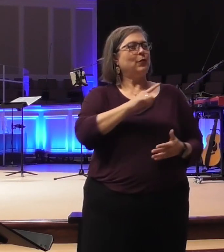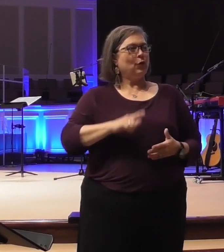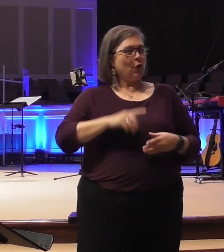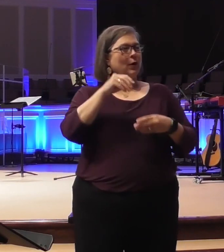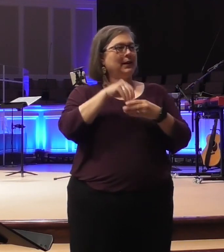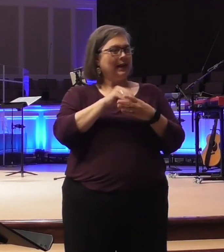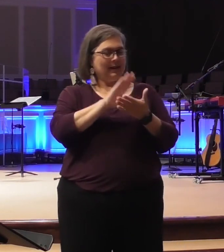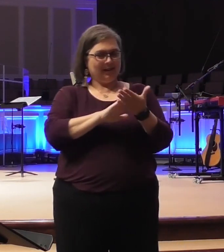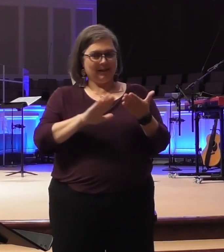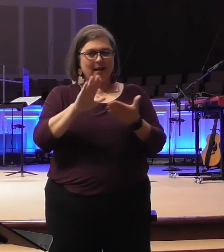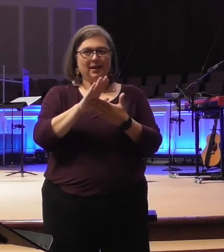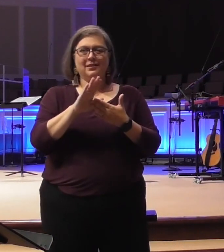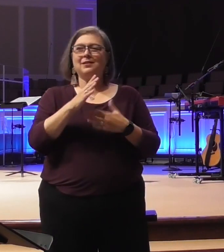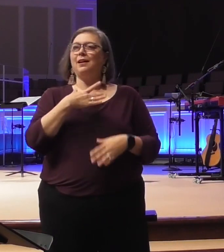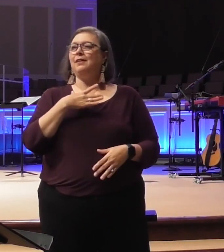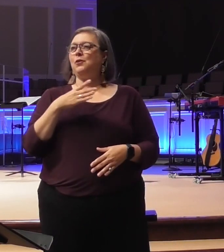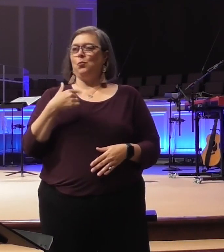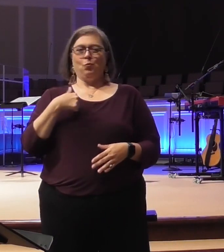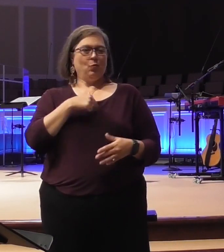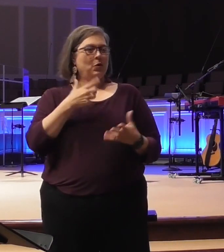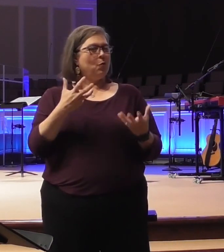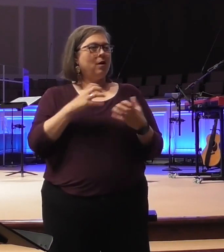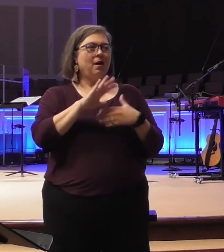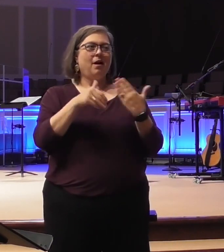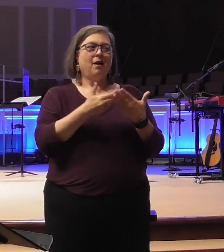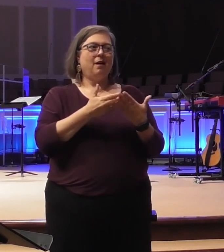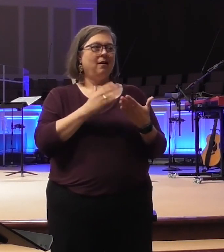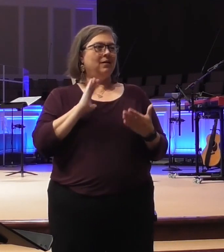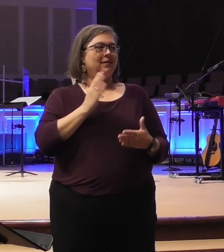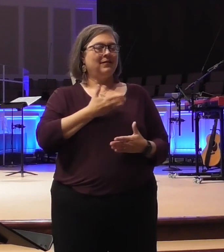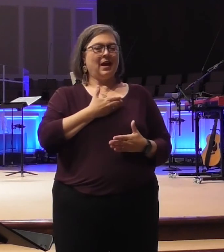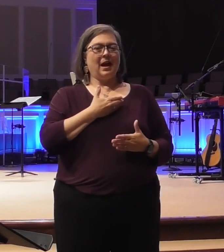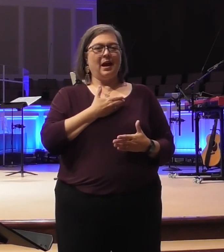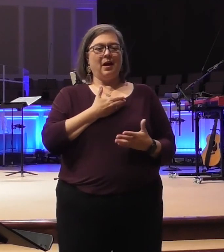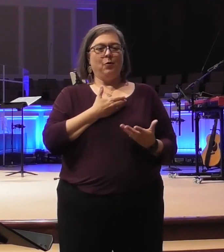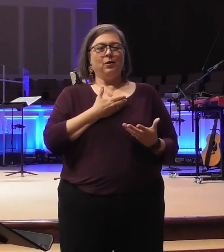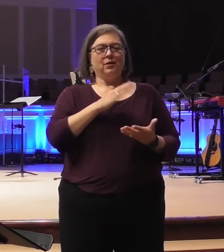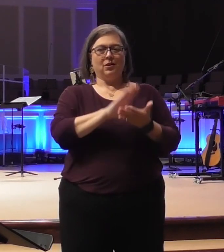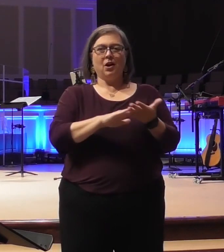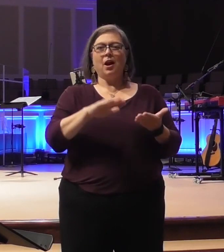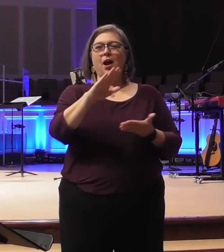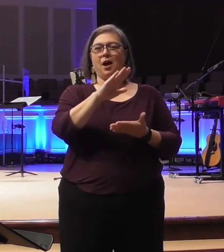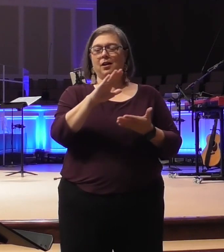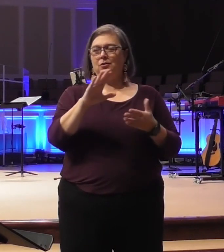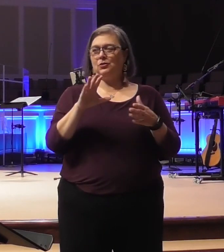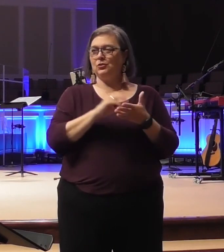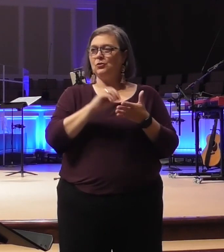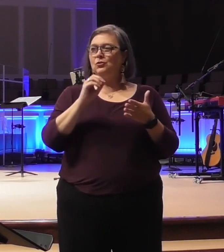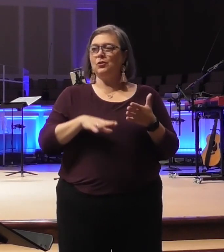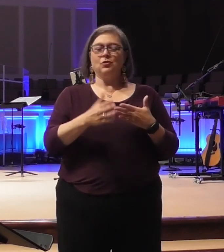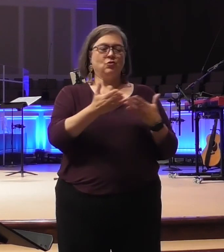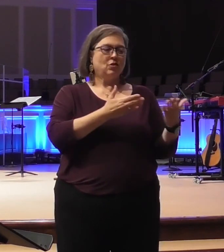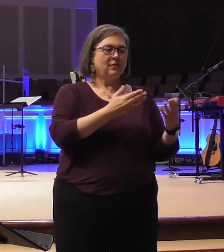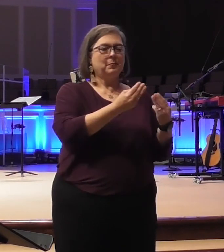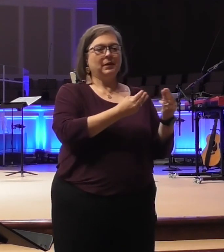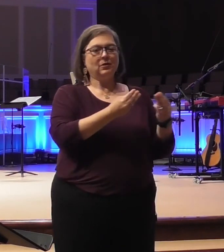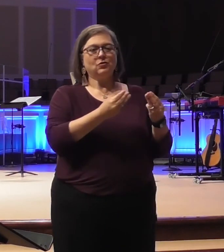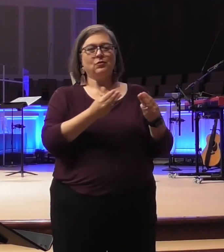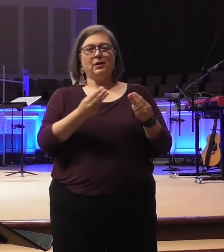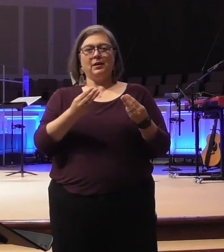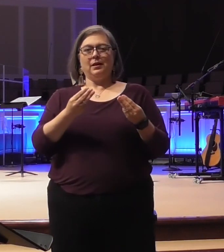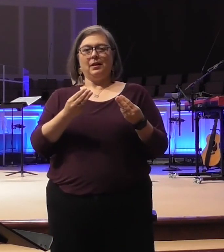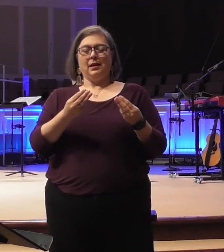college, like we want all of our college students to do. And in that process of serving the Lord, serving in ministry, serving at some youth camps, Thomas